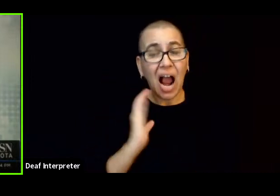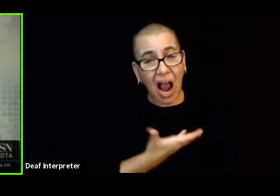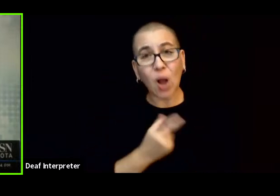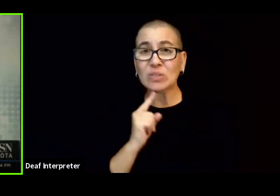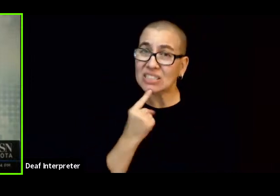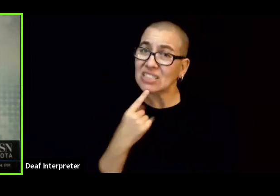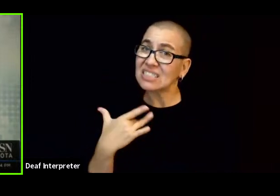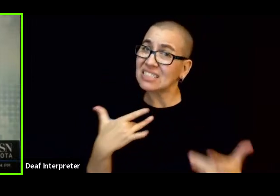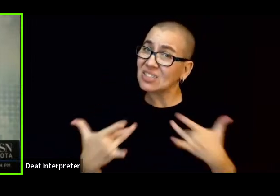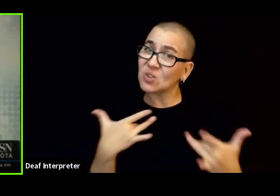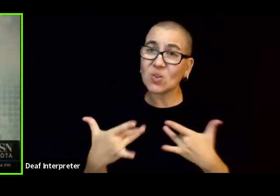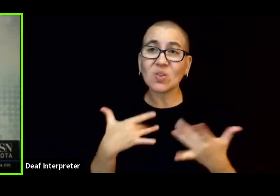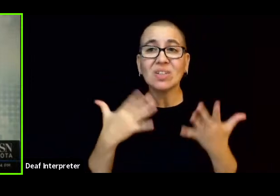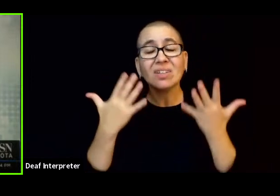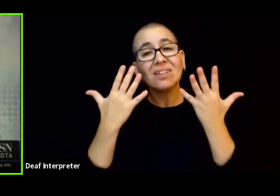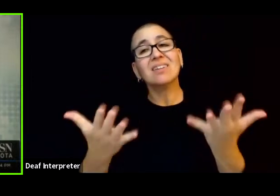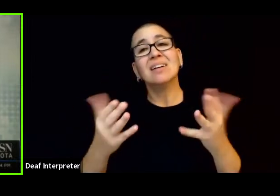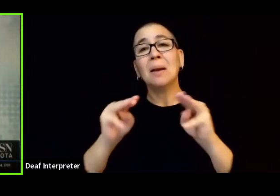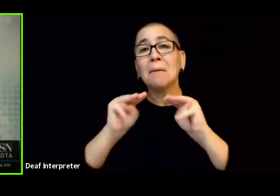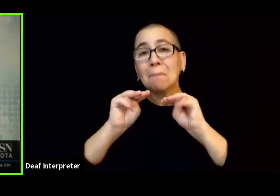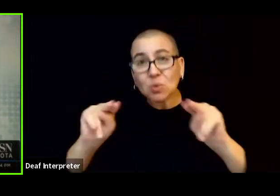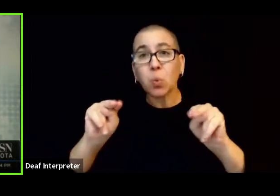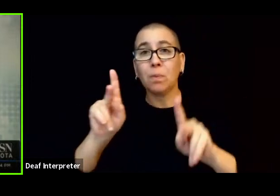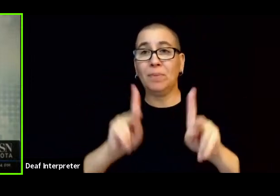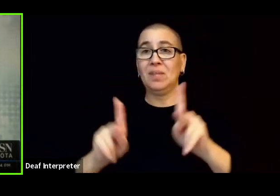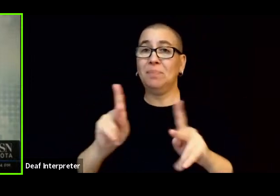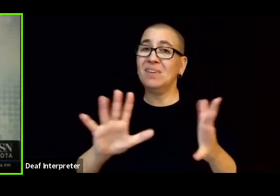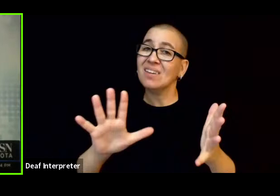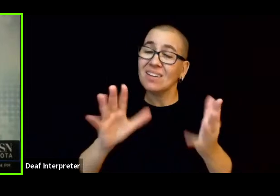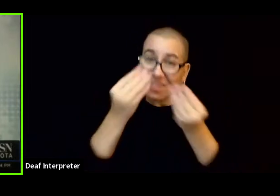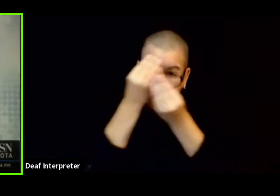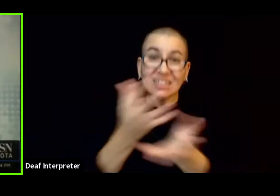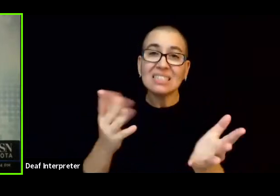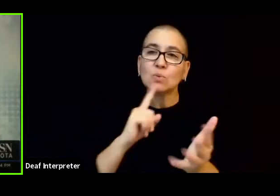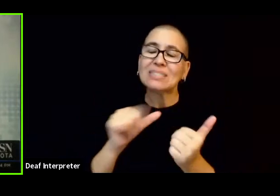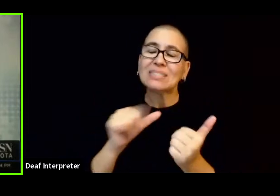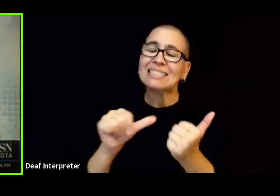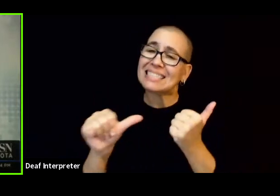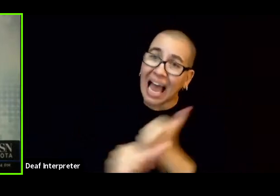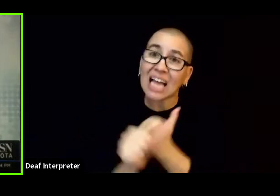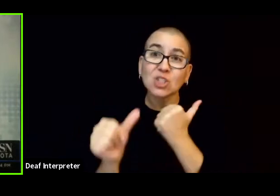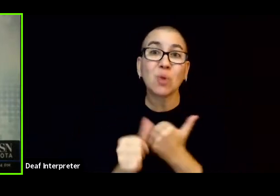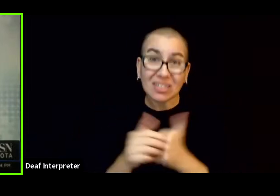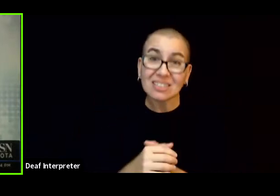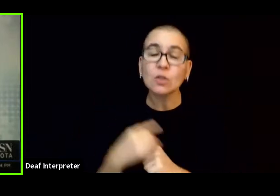behavior is what's driving this, and there's so much we can all do to help keep this capacity available.